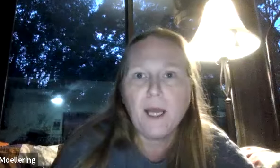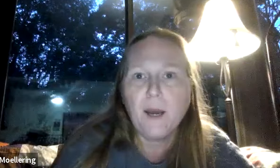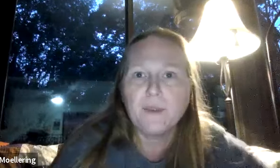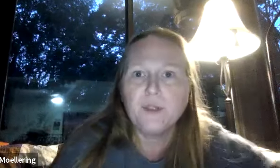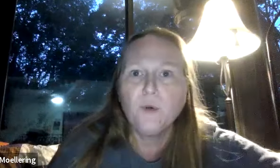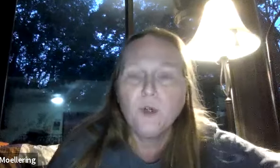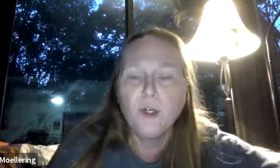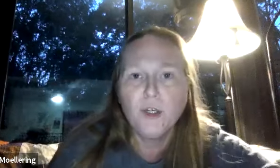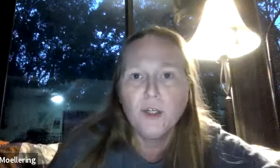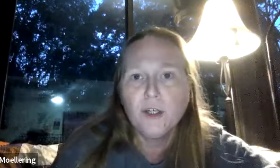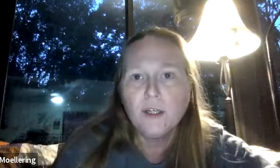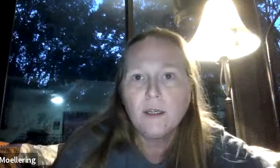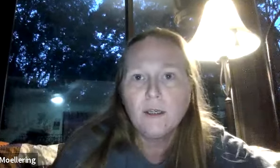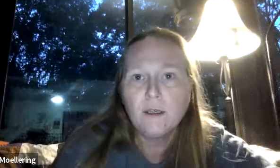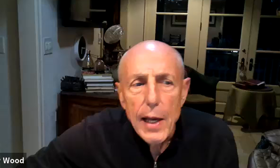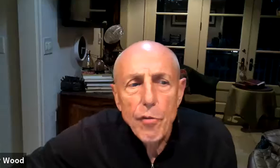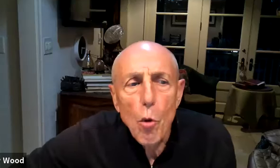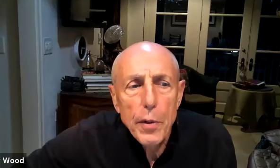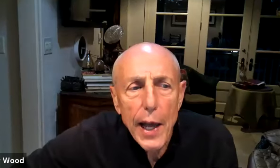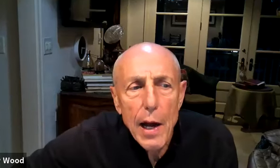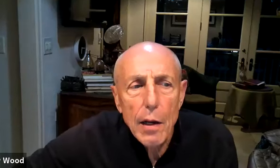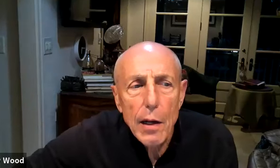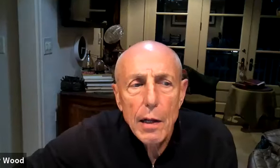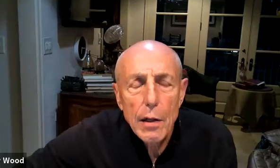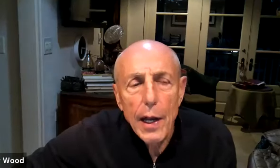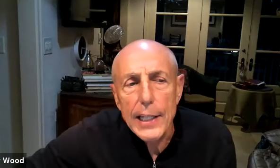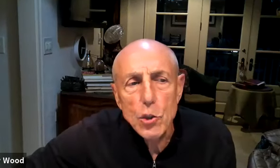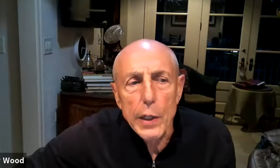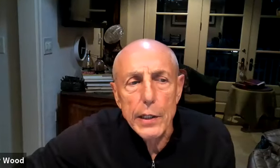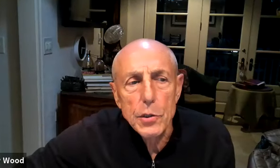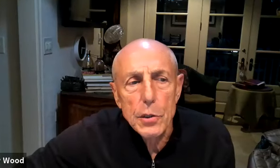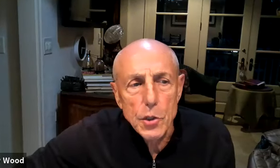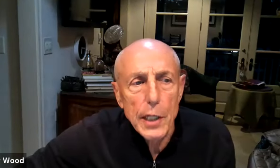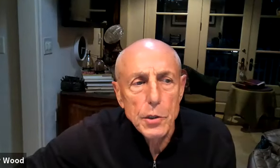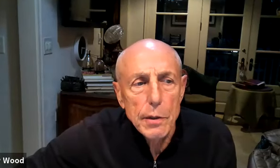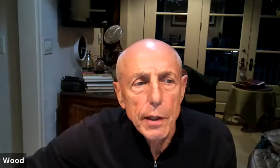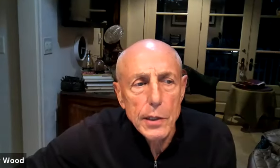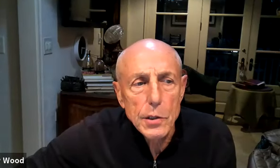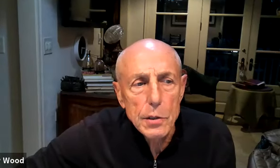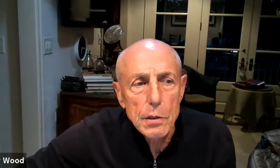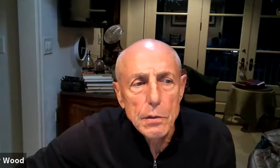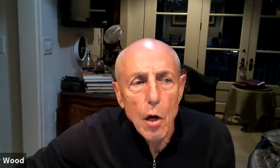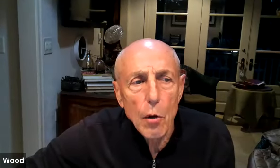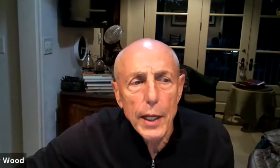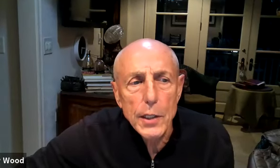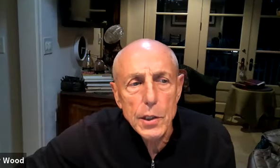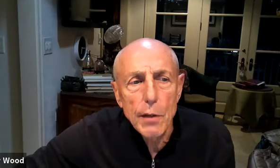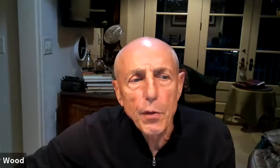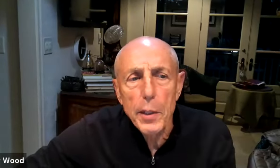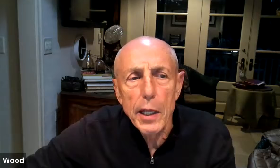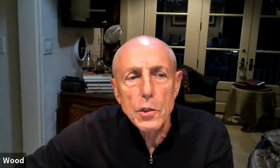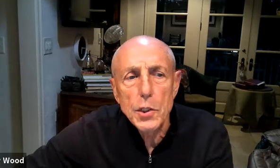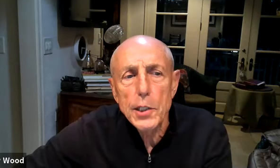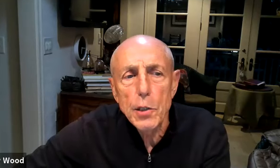up your... I have open now last week's session, and it's called ASL for Beginners, Session